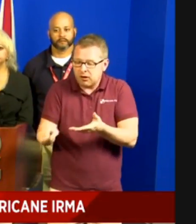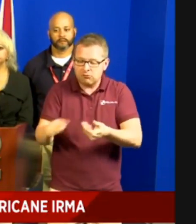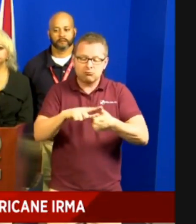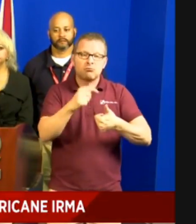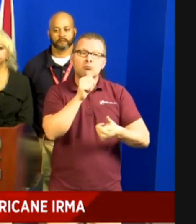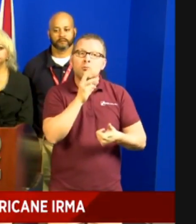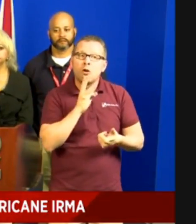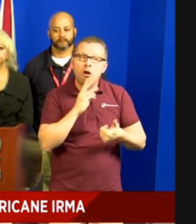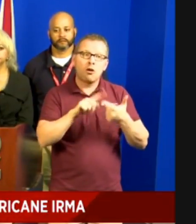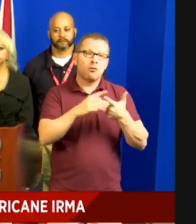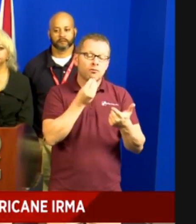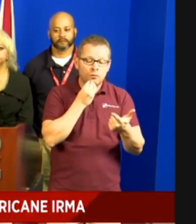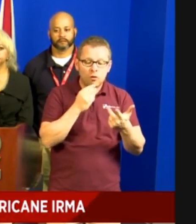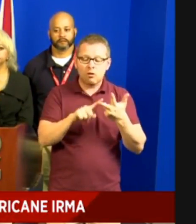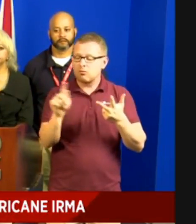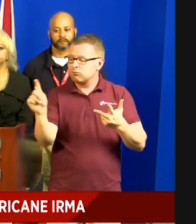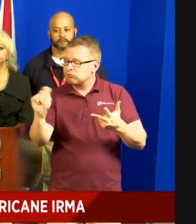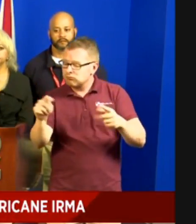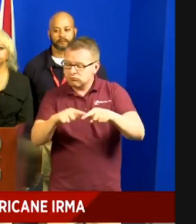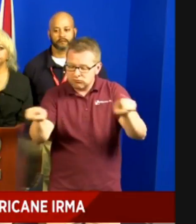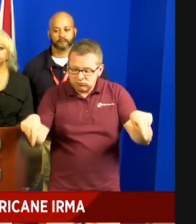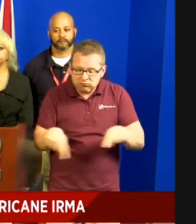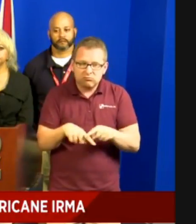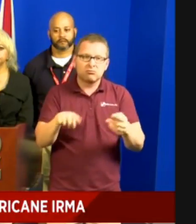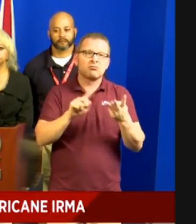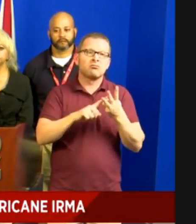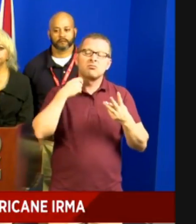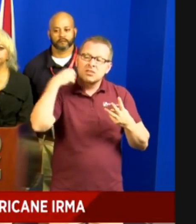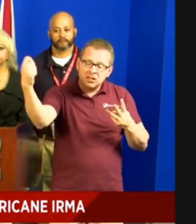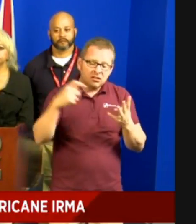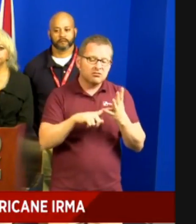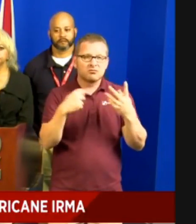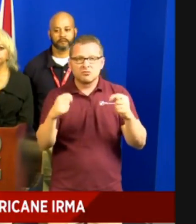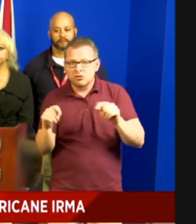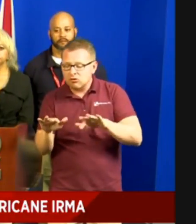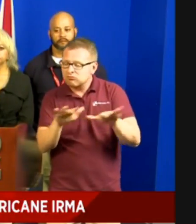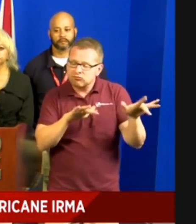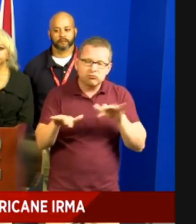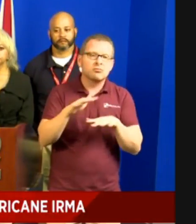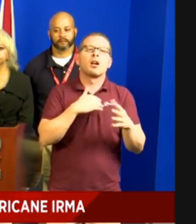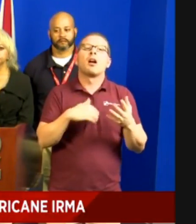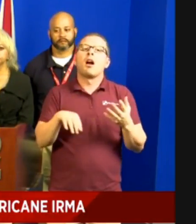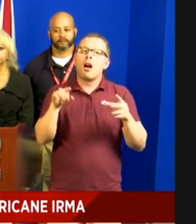leash, water, cat litter, pan, toys, and any